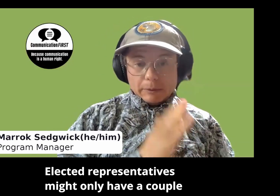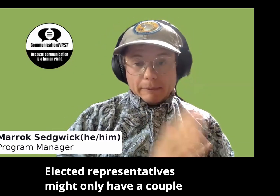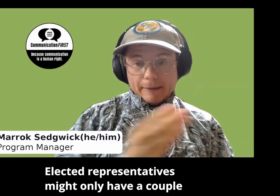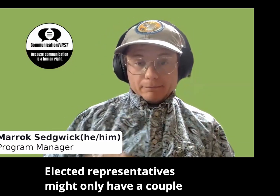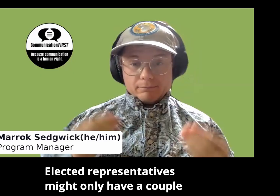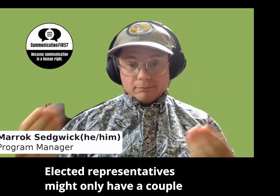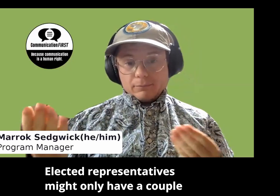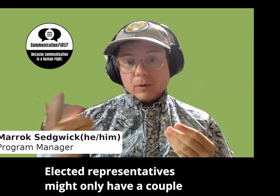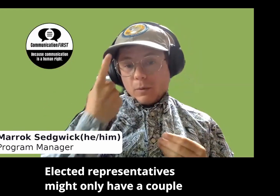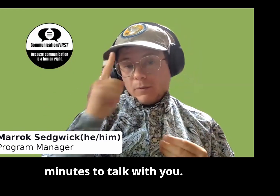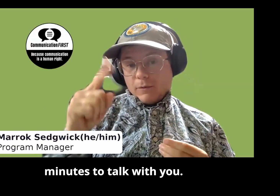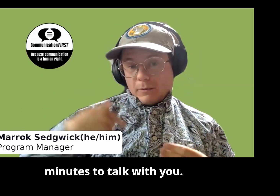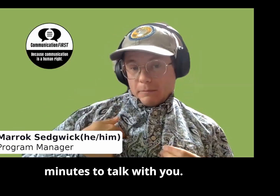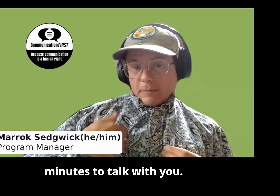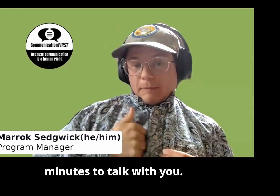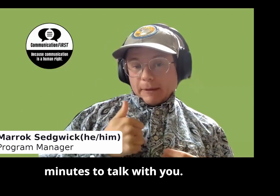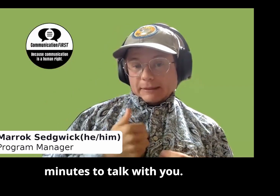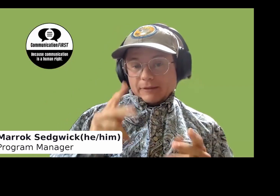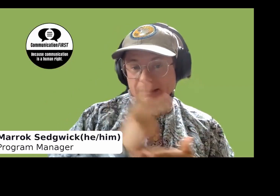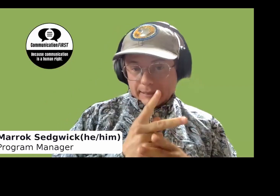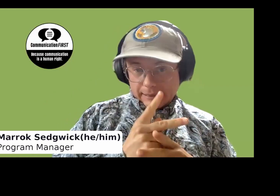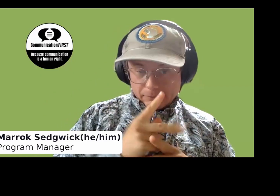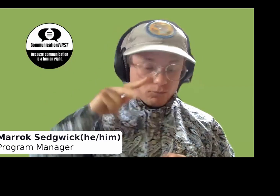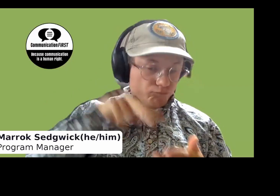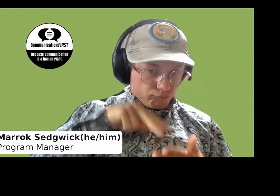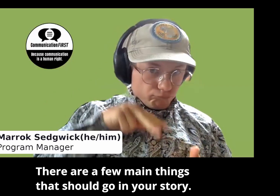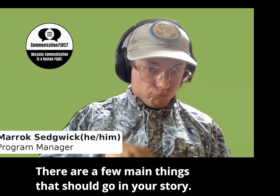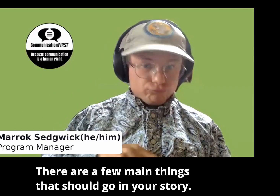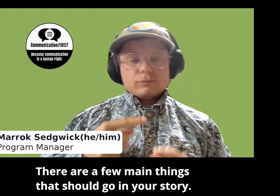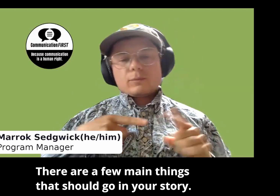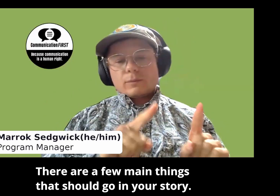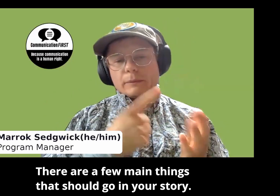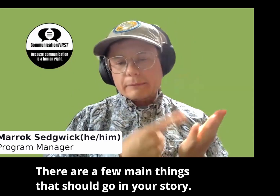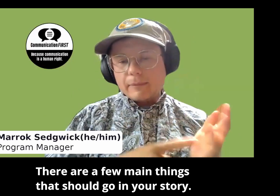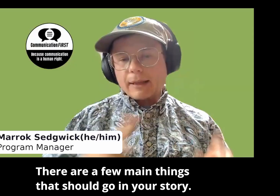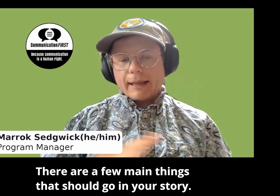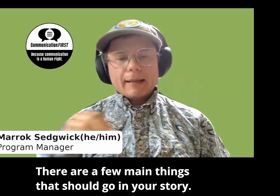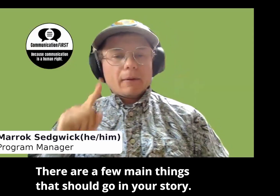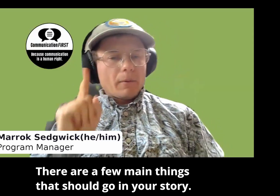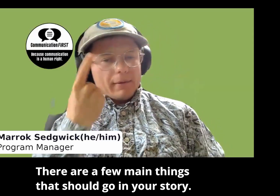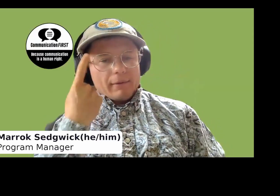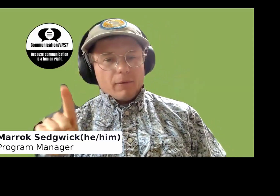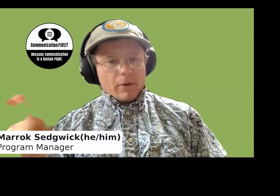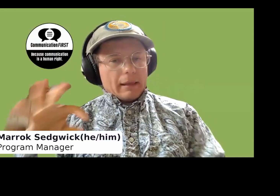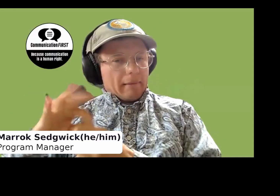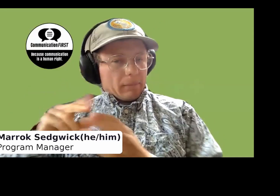Elected representatives might only have a couple minutes to talk with you. There are a few main things that should go in your